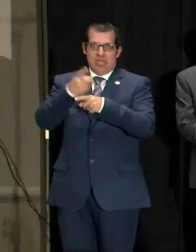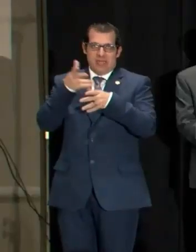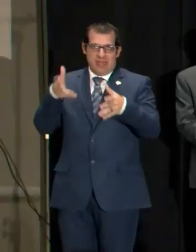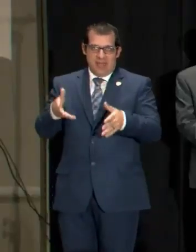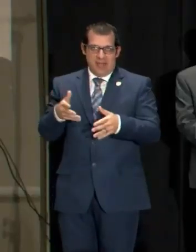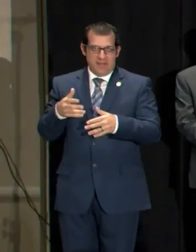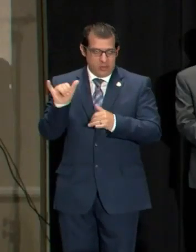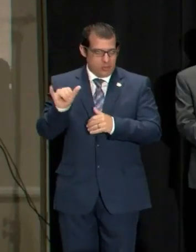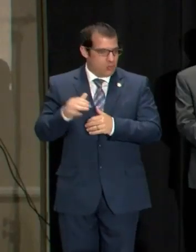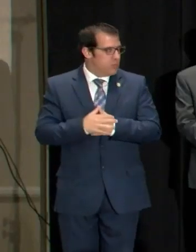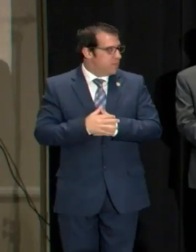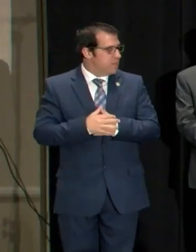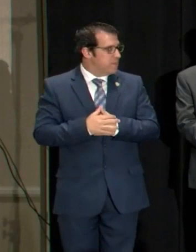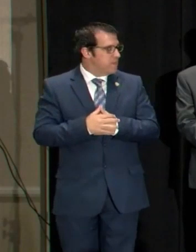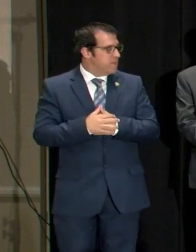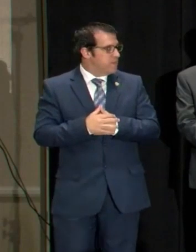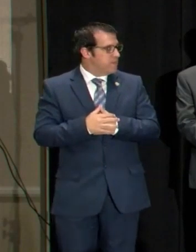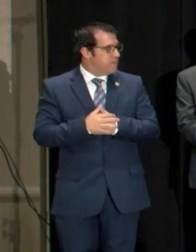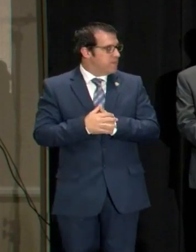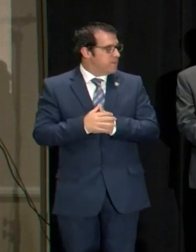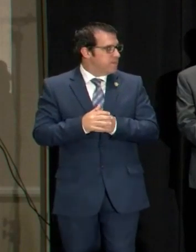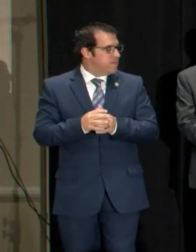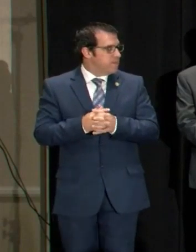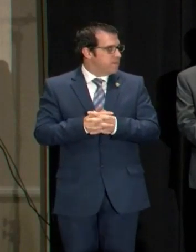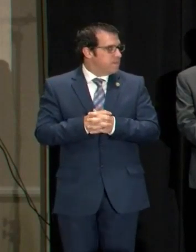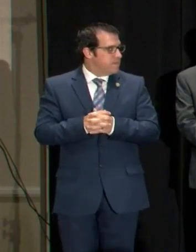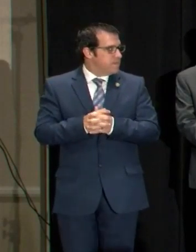next one shows the